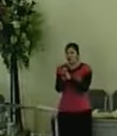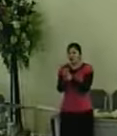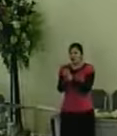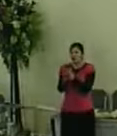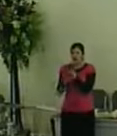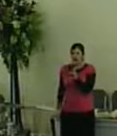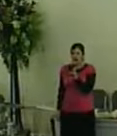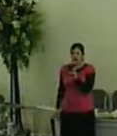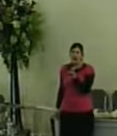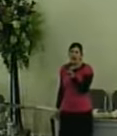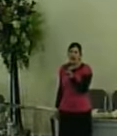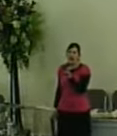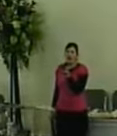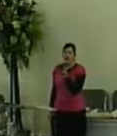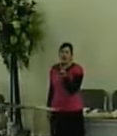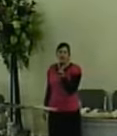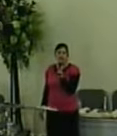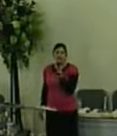up our